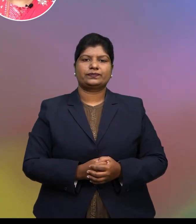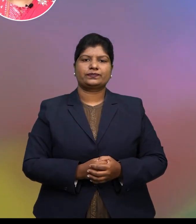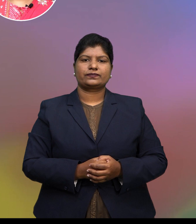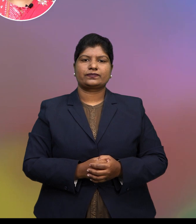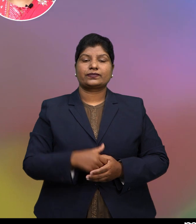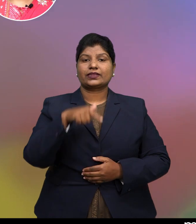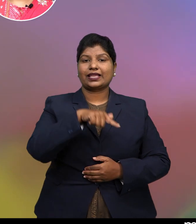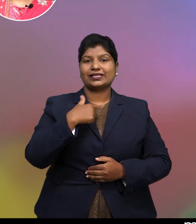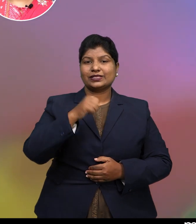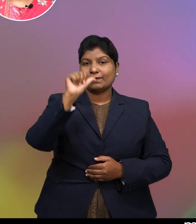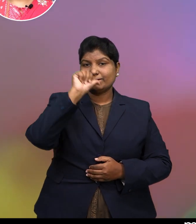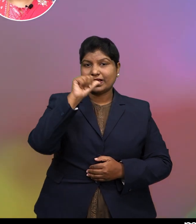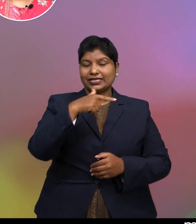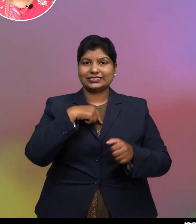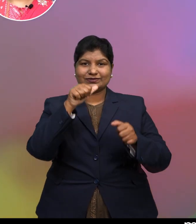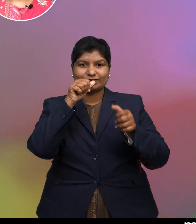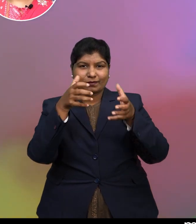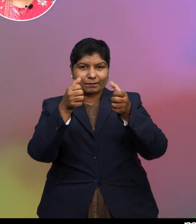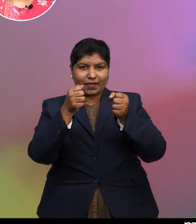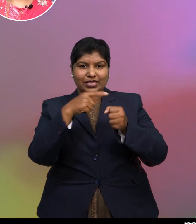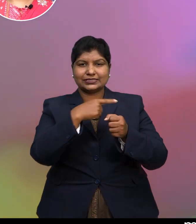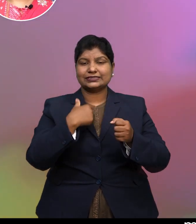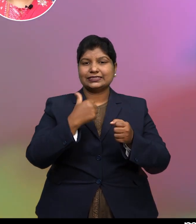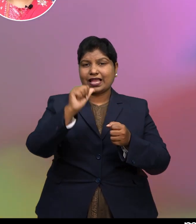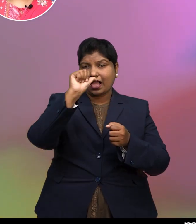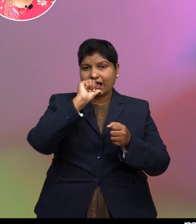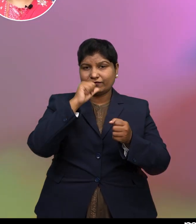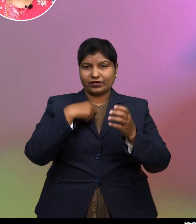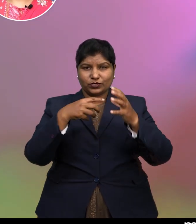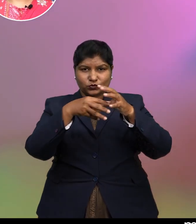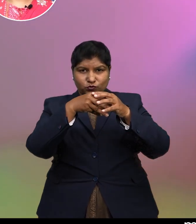The ejection of milk is stimulated by